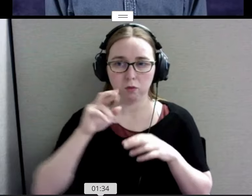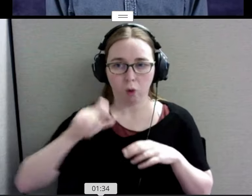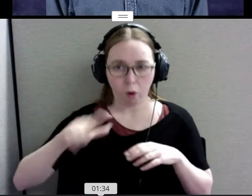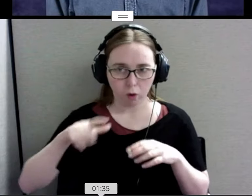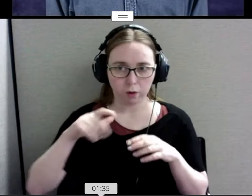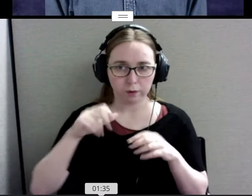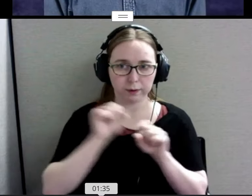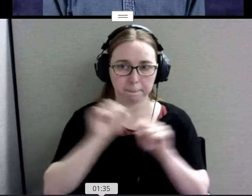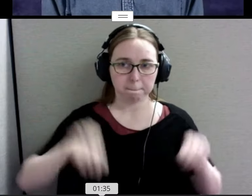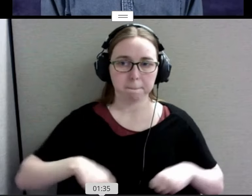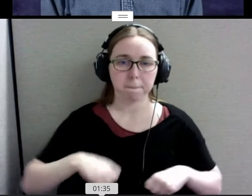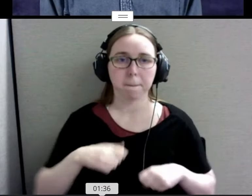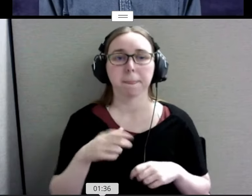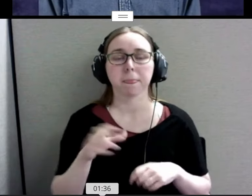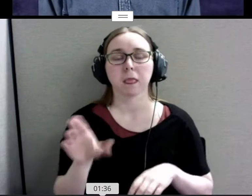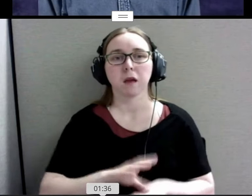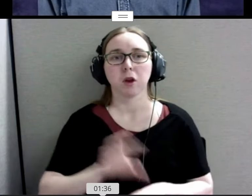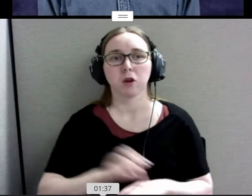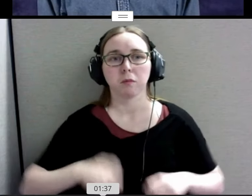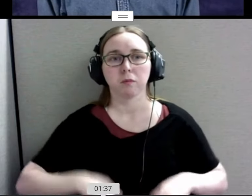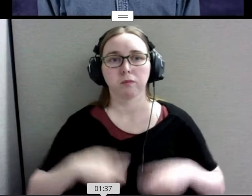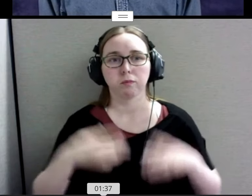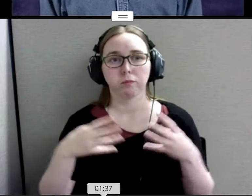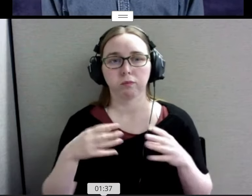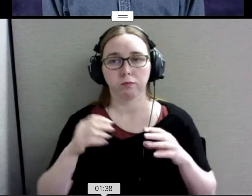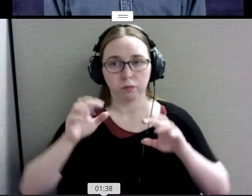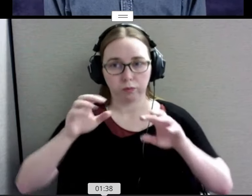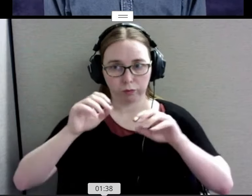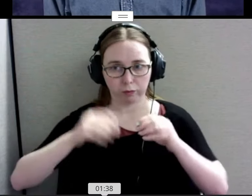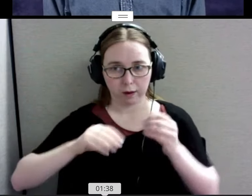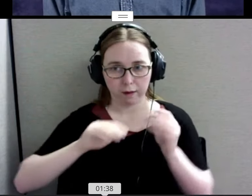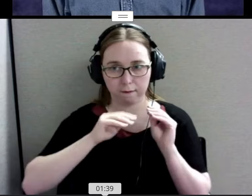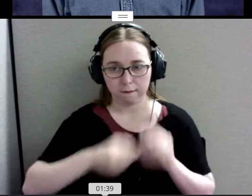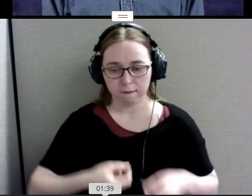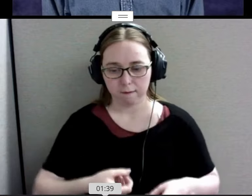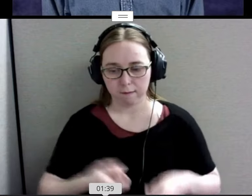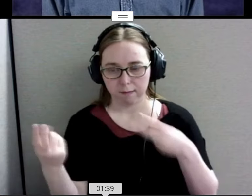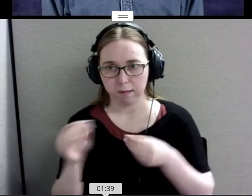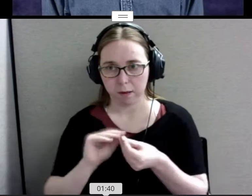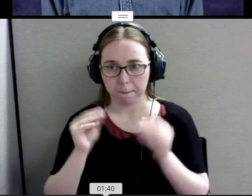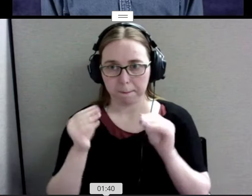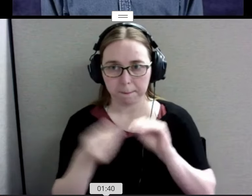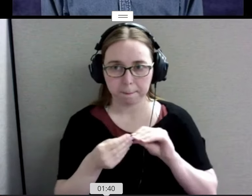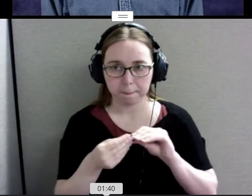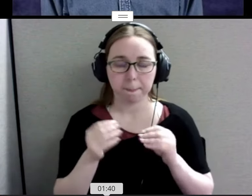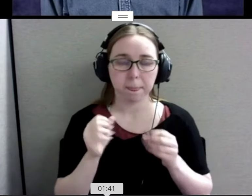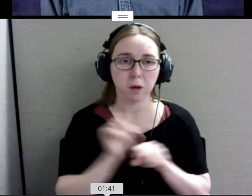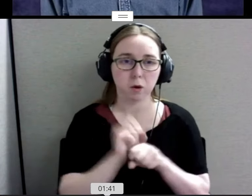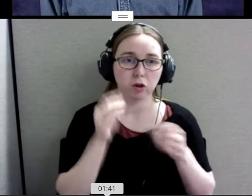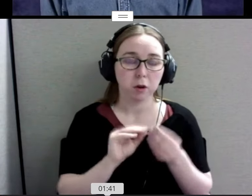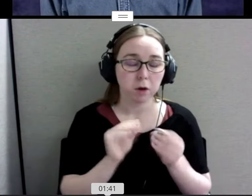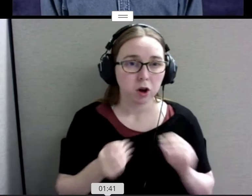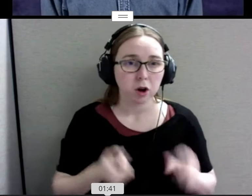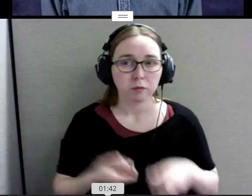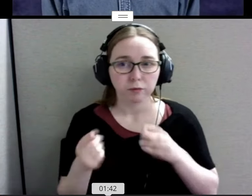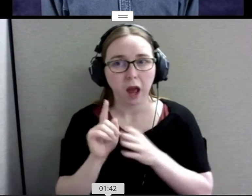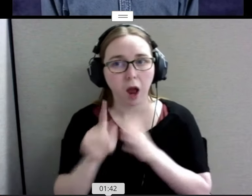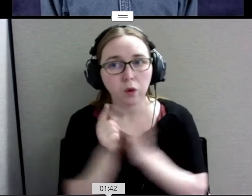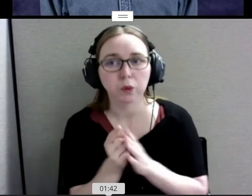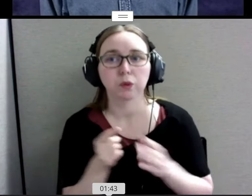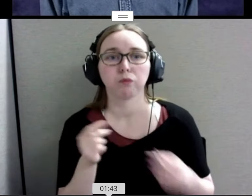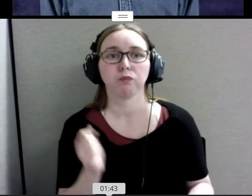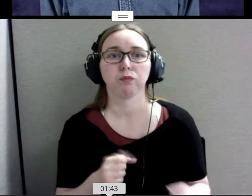a kind of program, a computer program, that you then feed in that employee's number with the hours. And what's really nice about